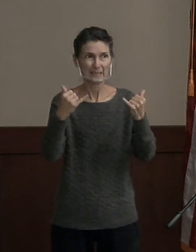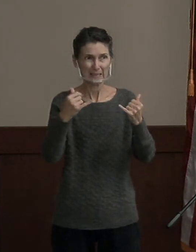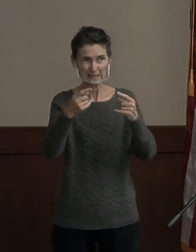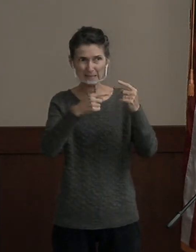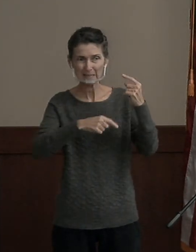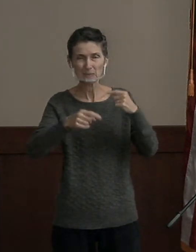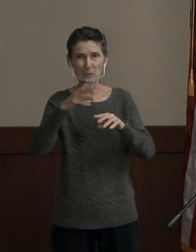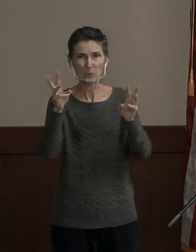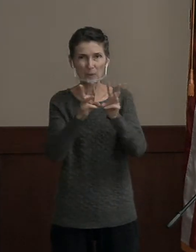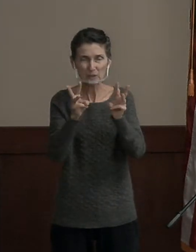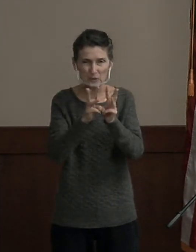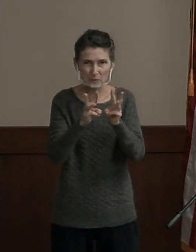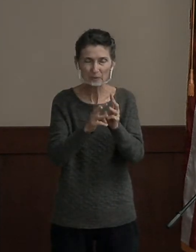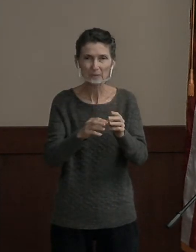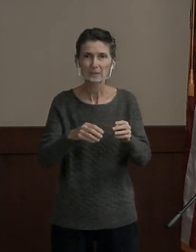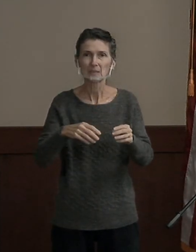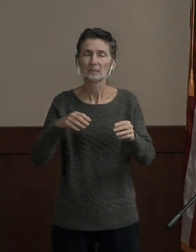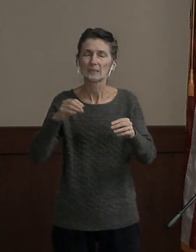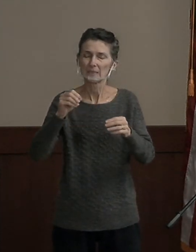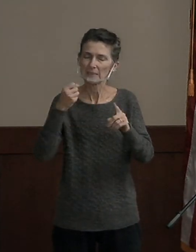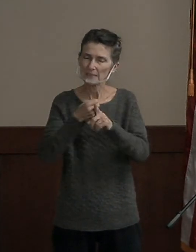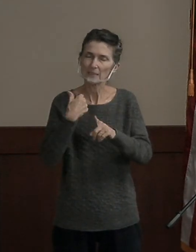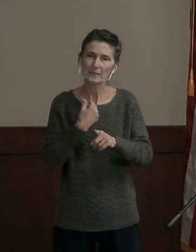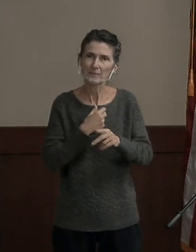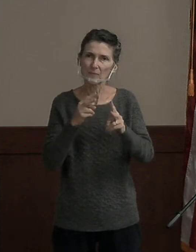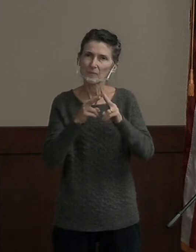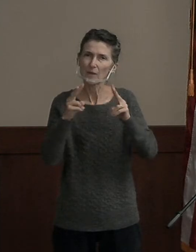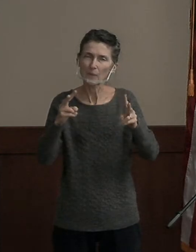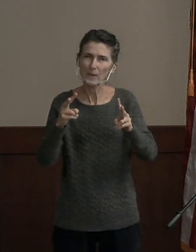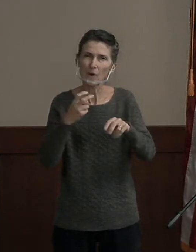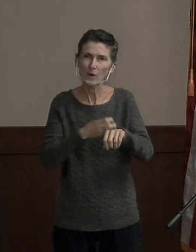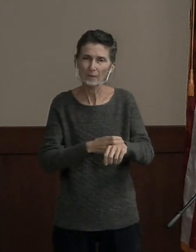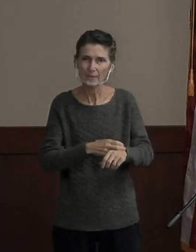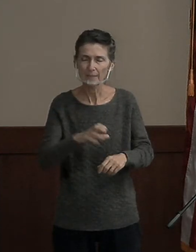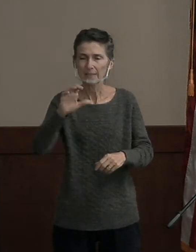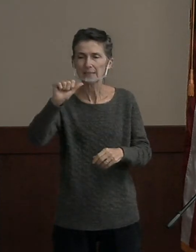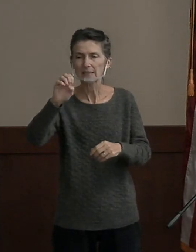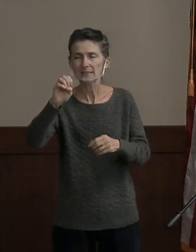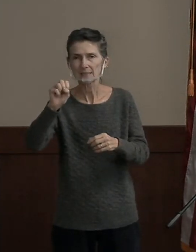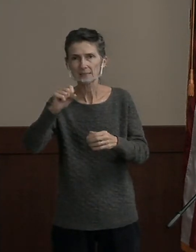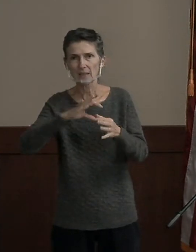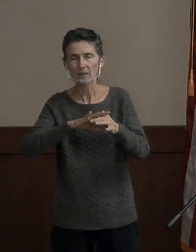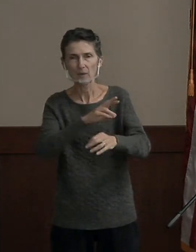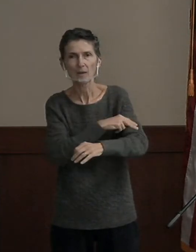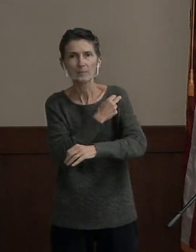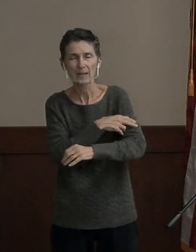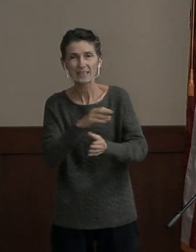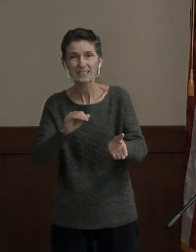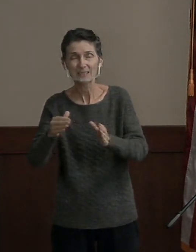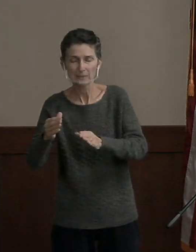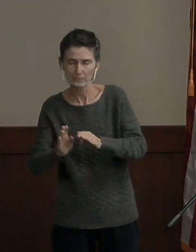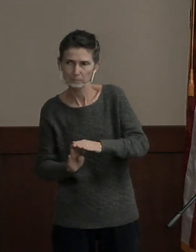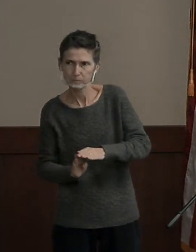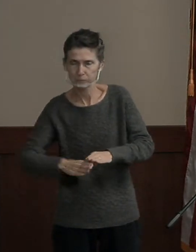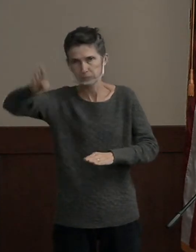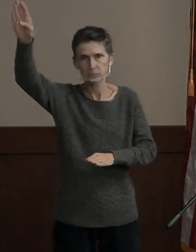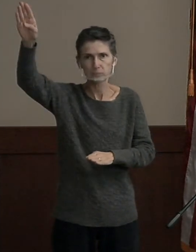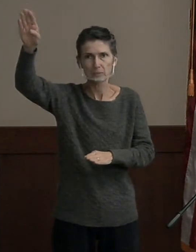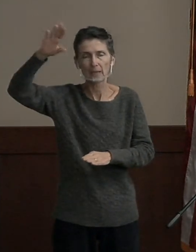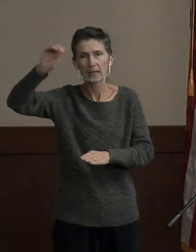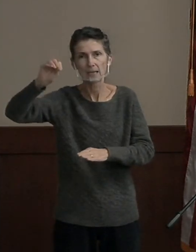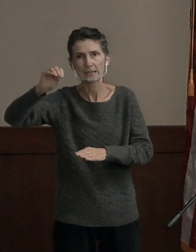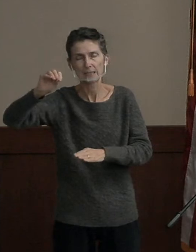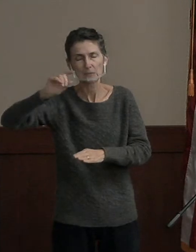here, it's real, and it's hitting us very hard. Cases, hospitalizations, and deaths have risen sharply and are at